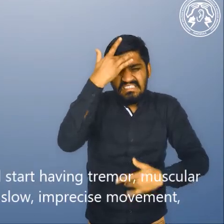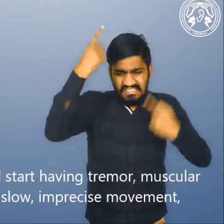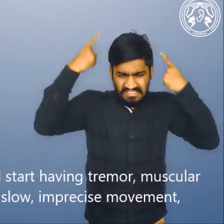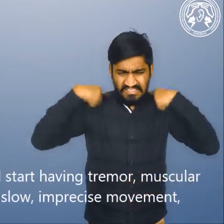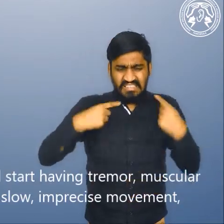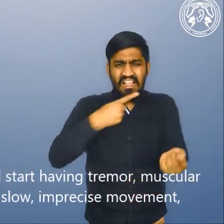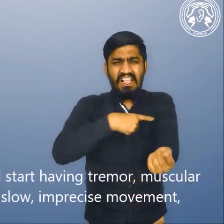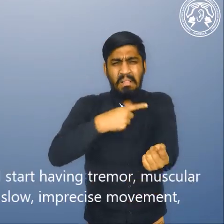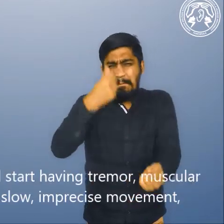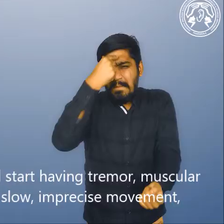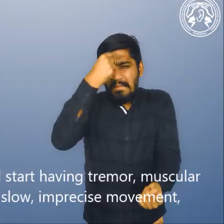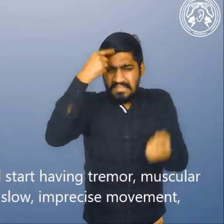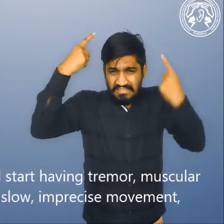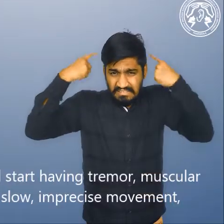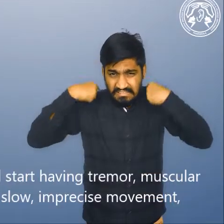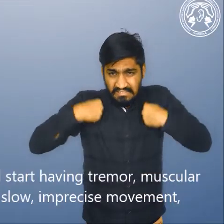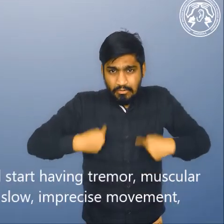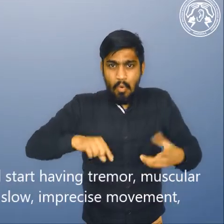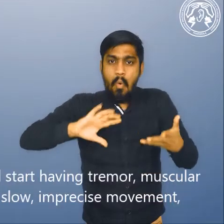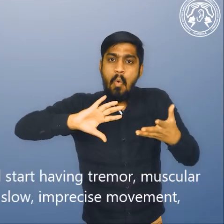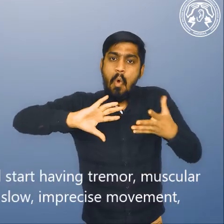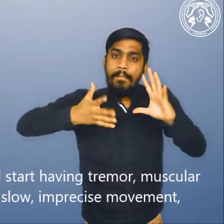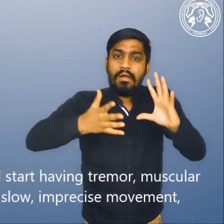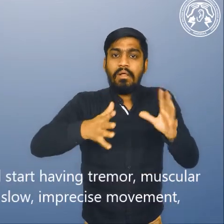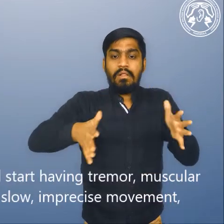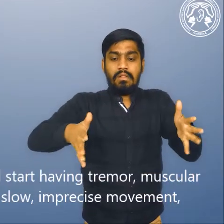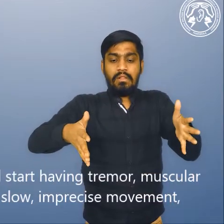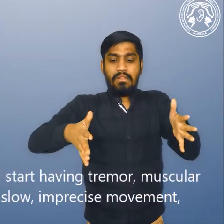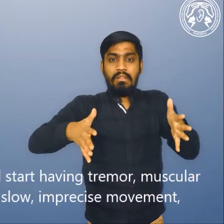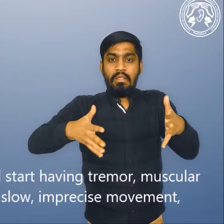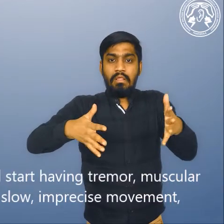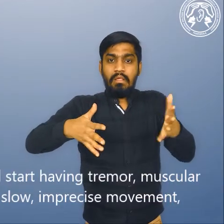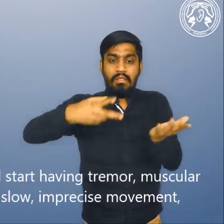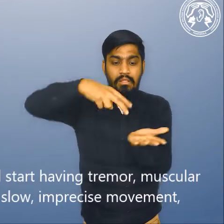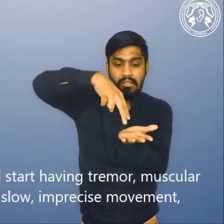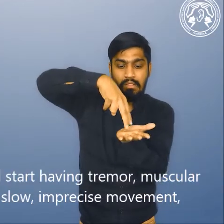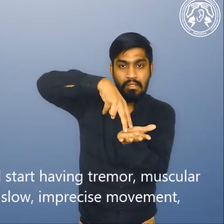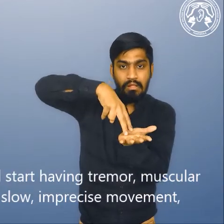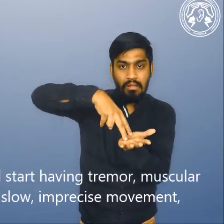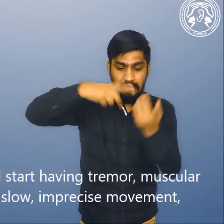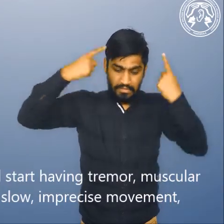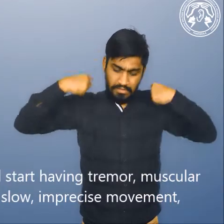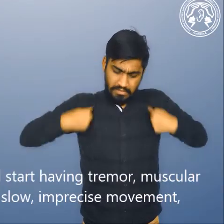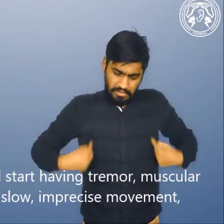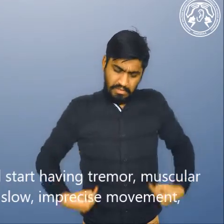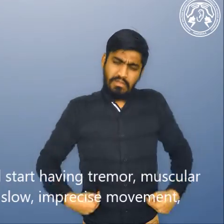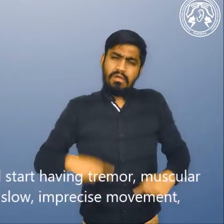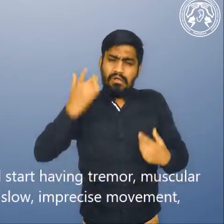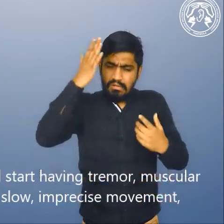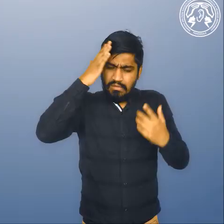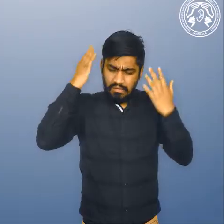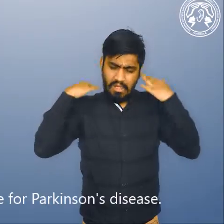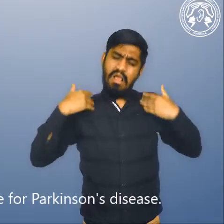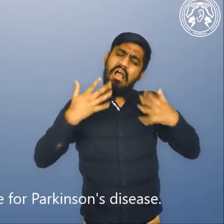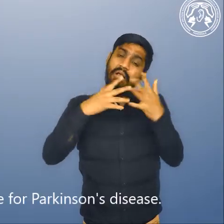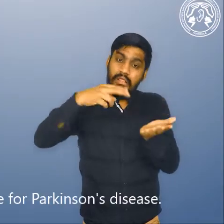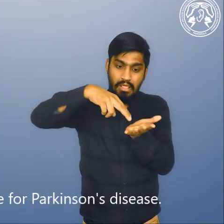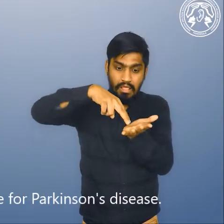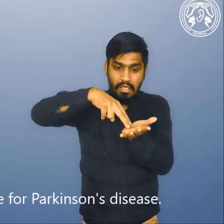And person will start having tremor, muscular rigidity, and slow imprecise movement. There is